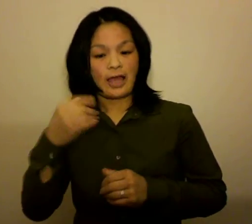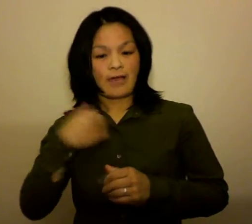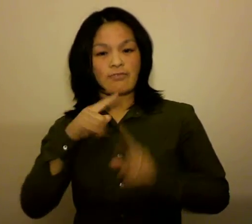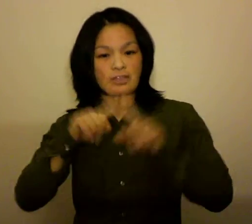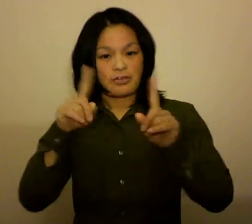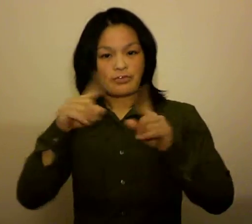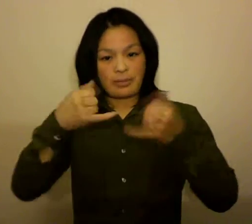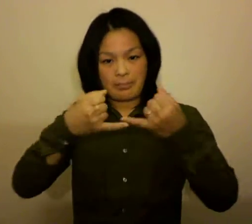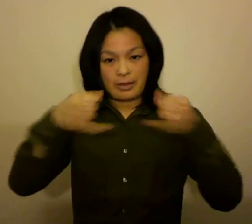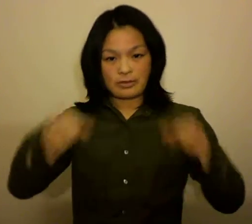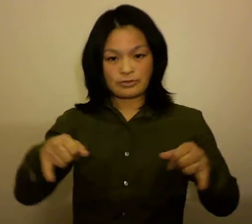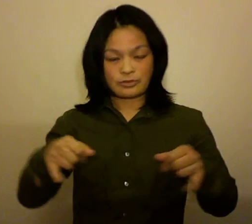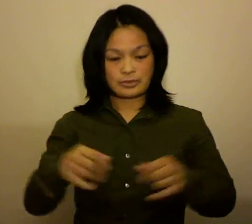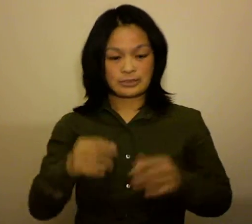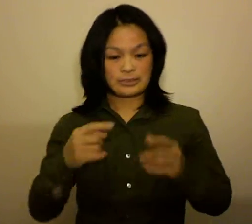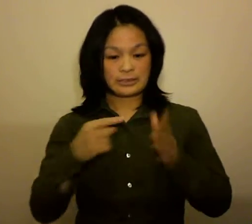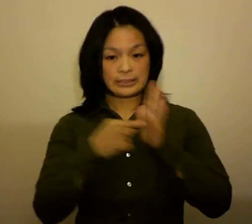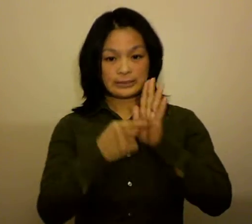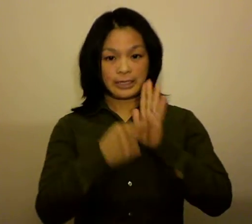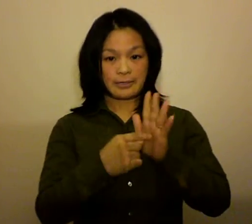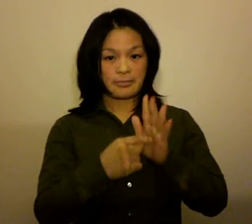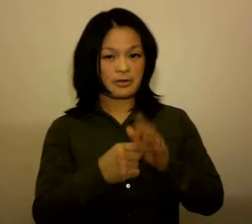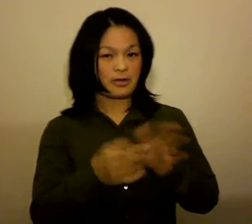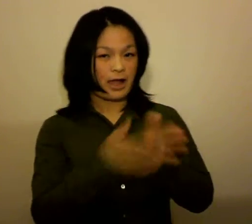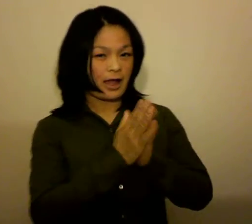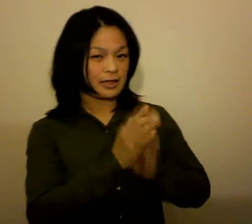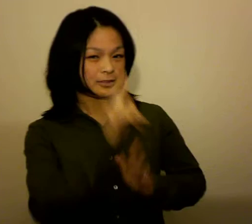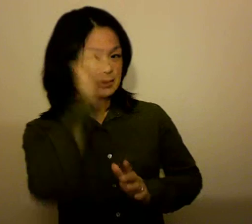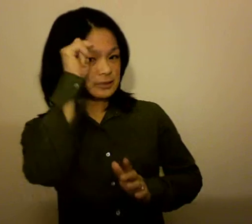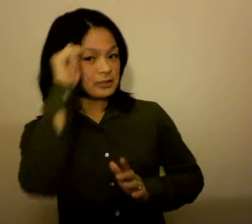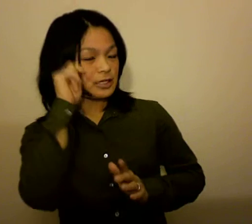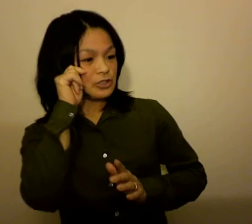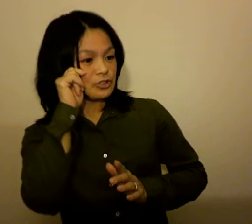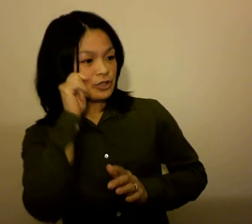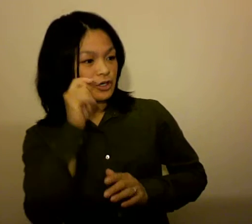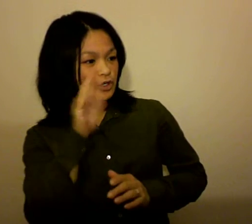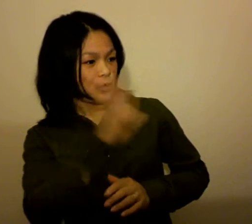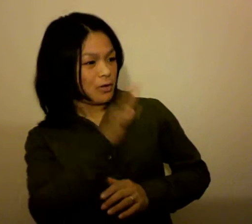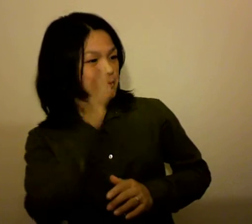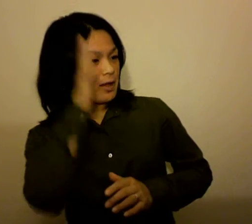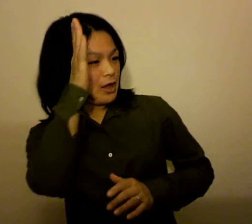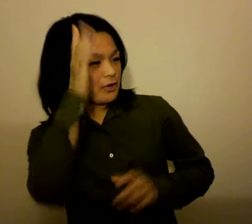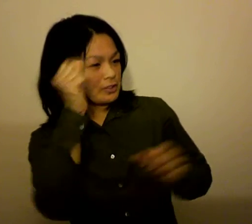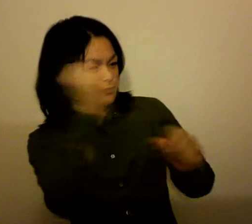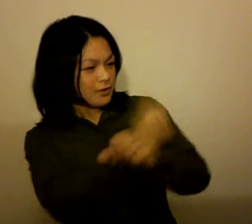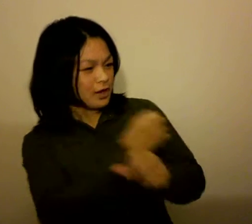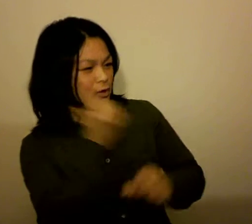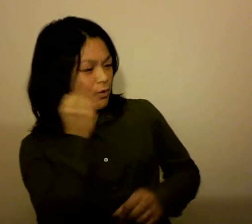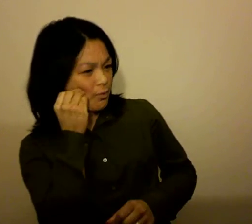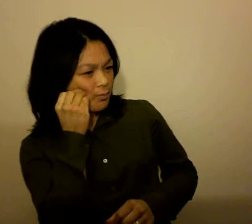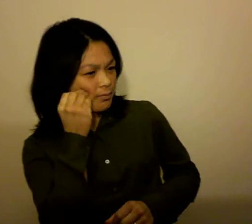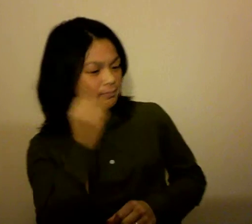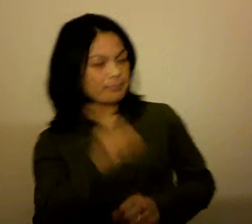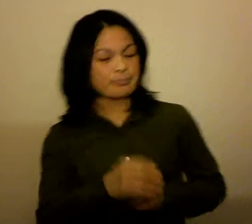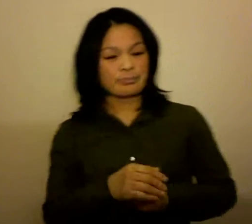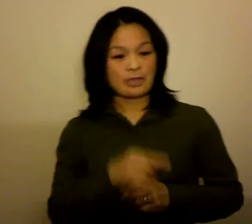the teenager, do your parents fight at home? Or have you ever been kicked out of school? These kinds of boundaries are called